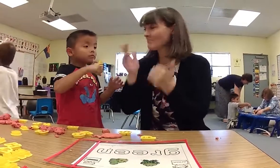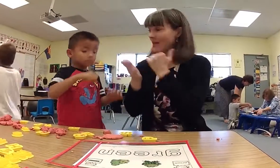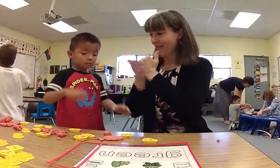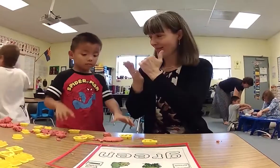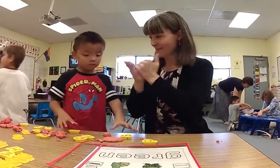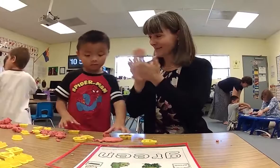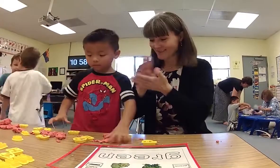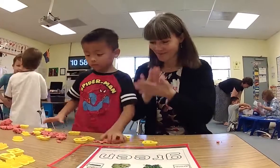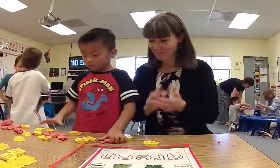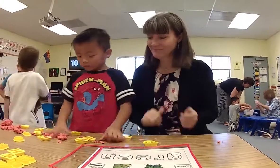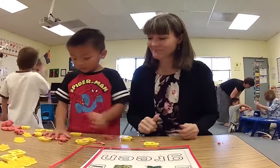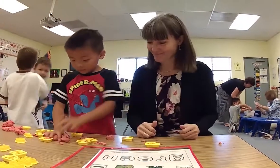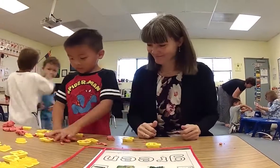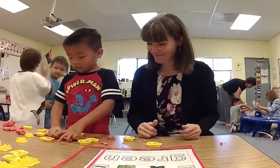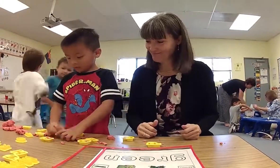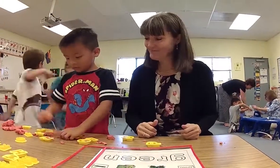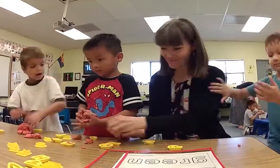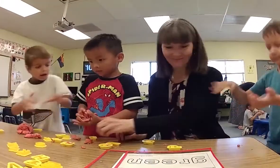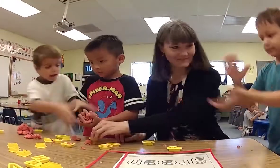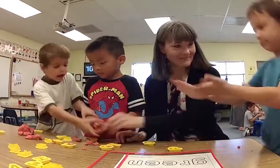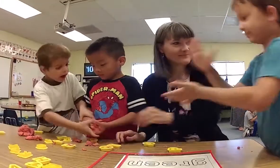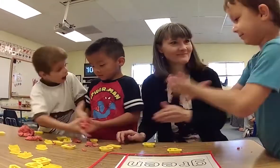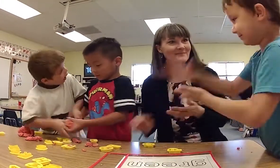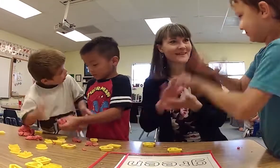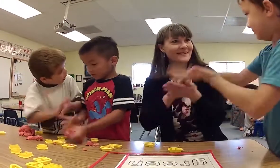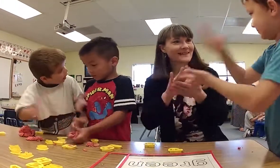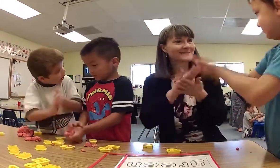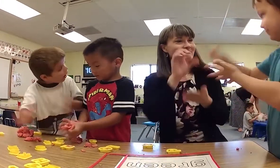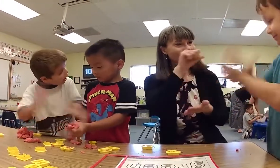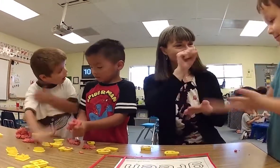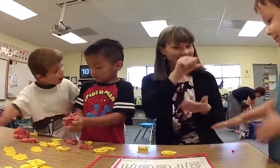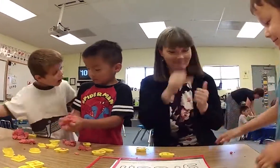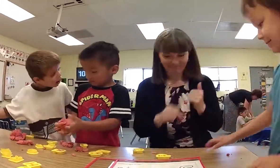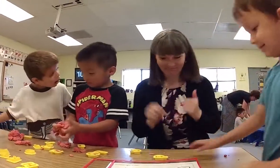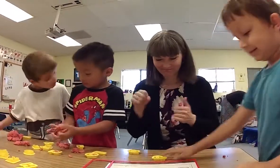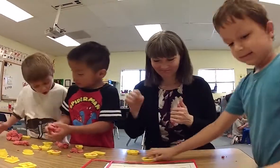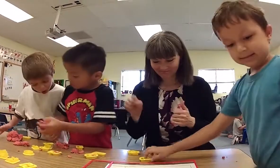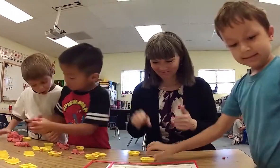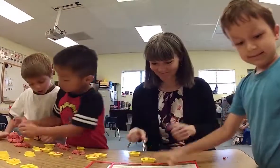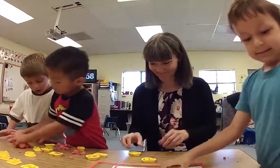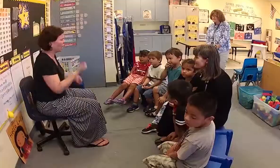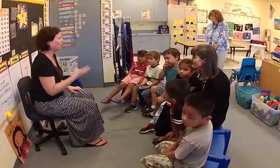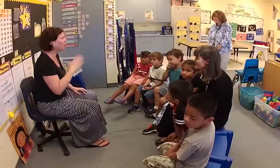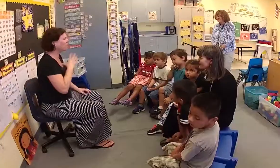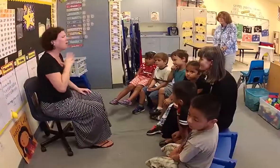with Spider-Man featured on the front speaks with Annette using ASL. The